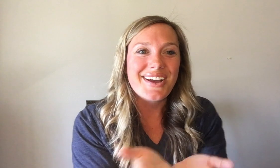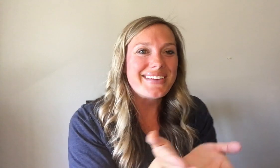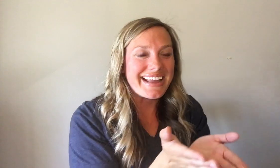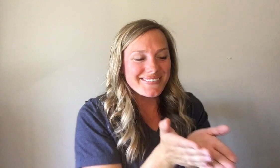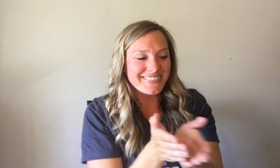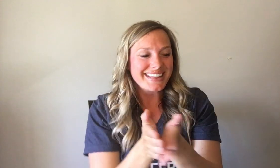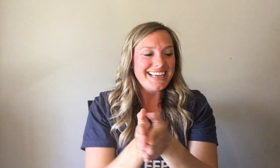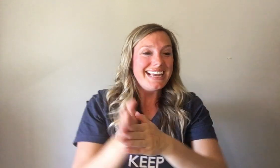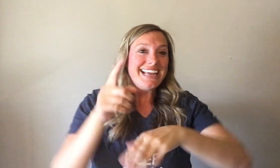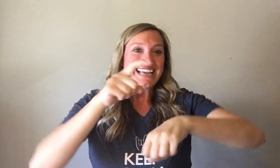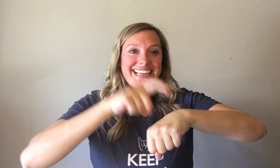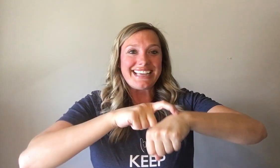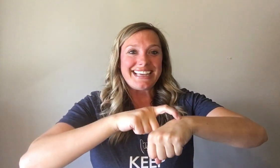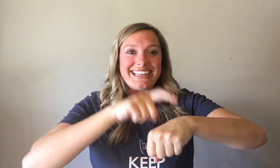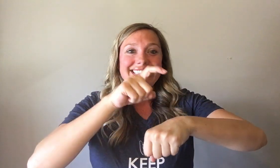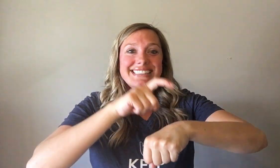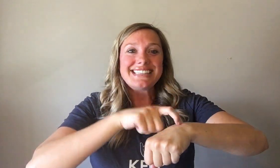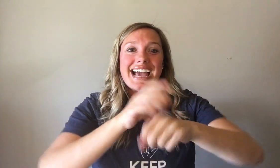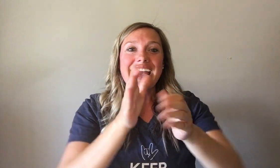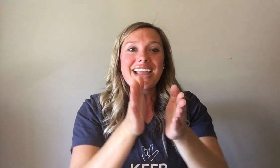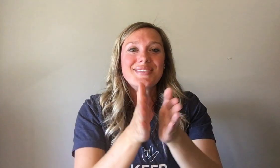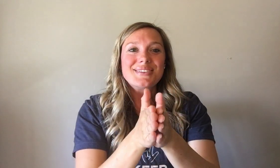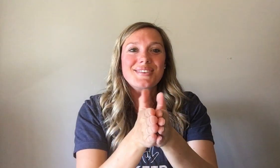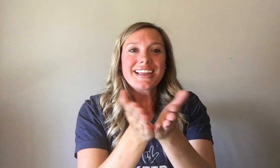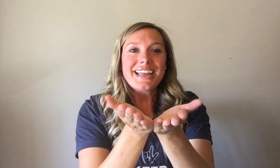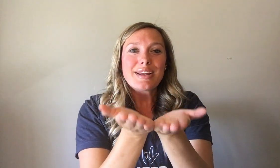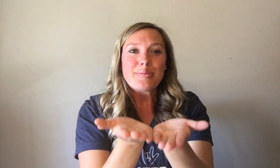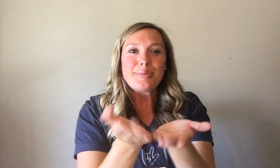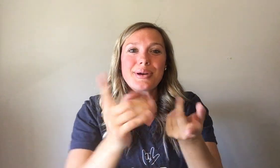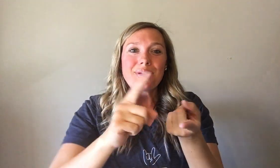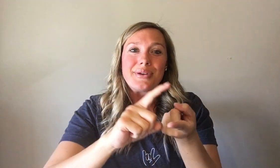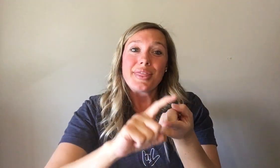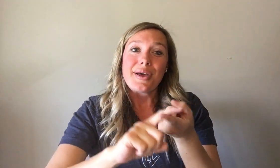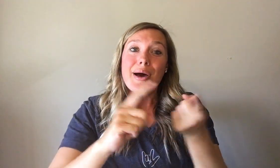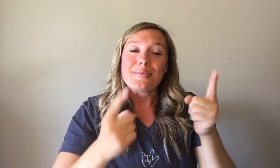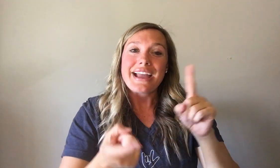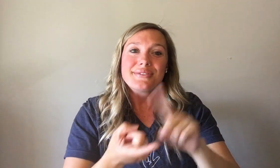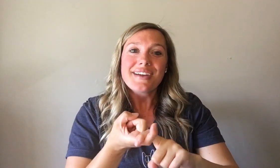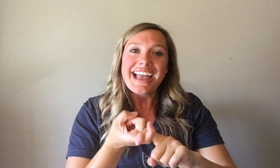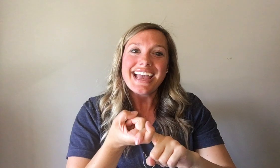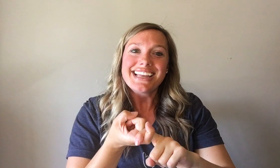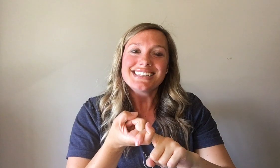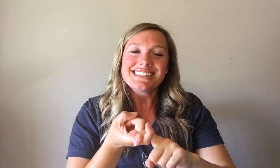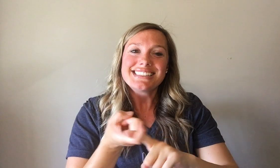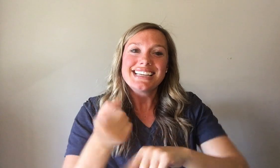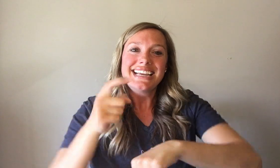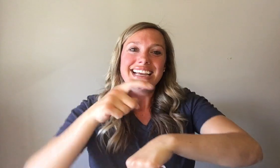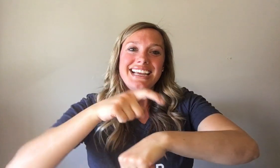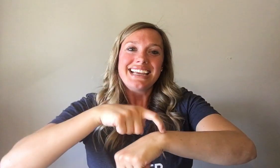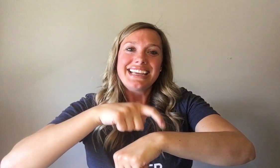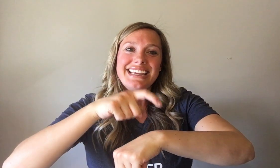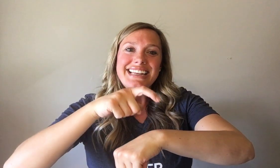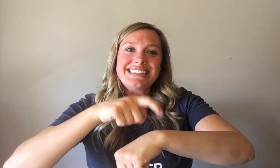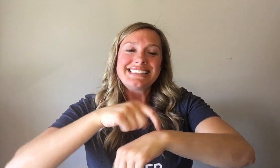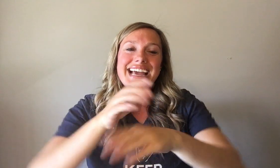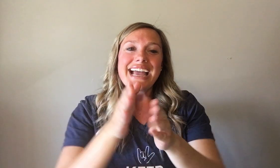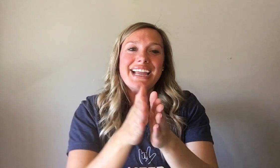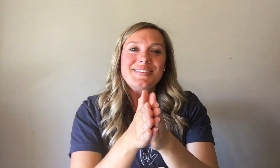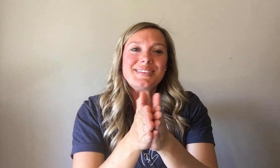Okay. It is time to read a book with all my friends. It is time to